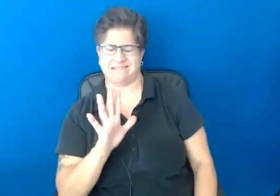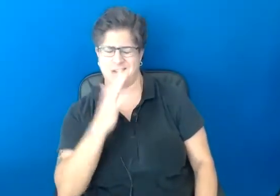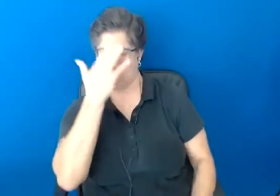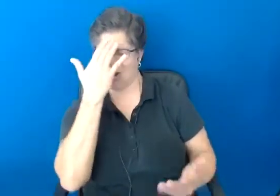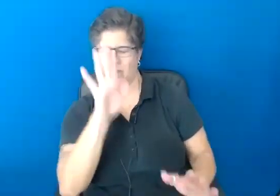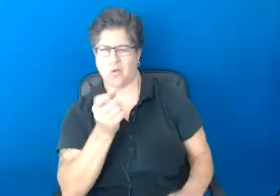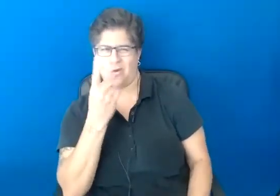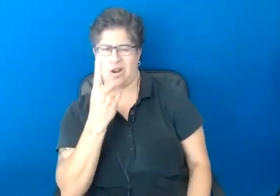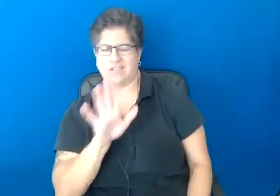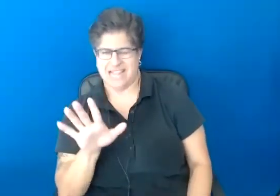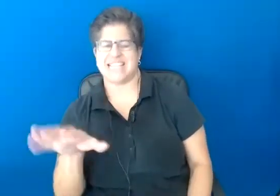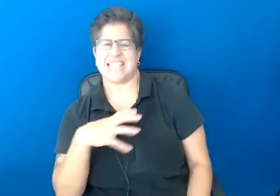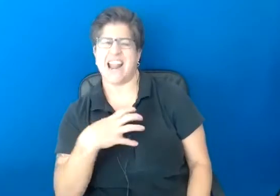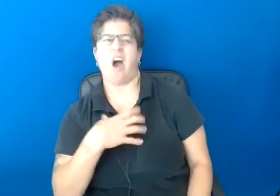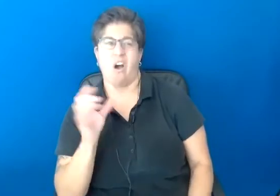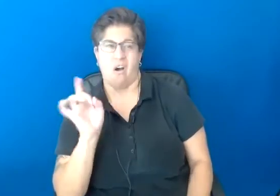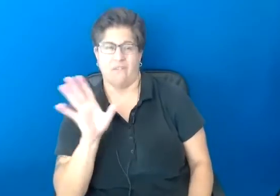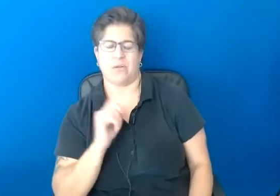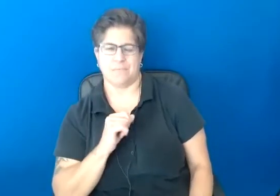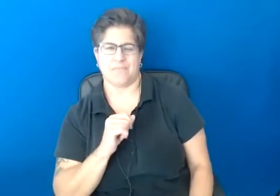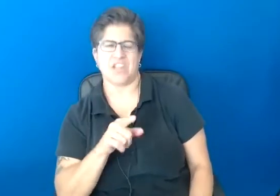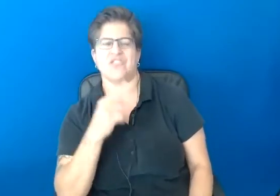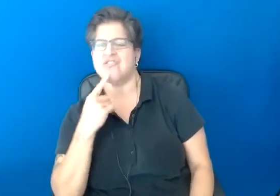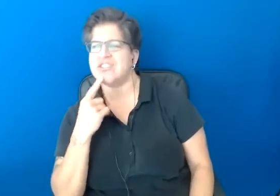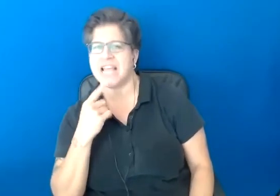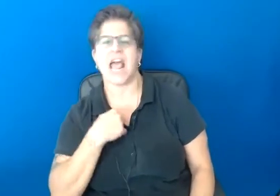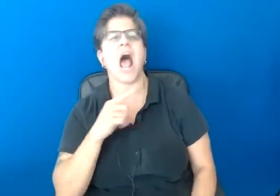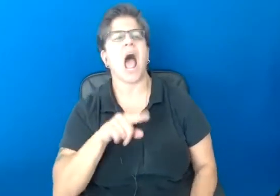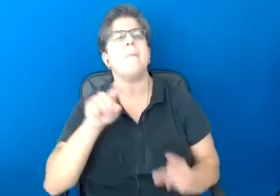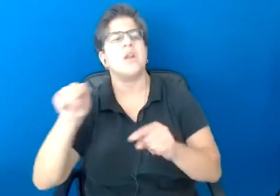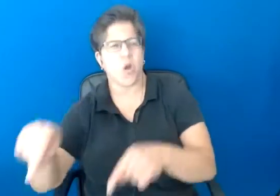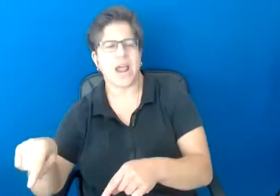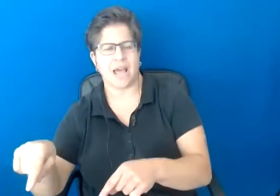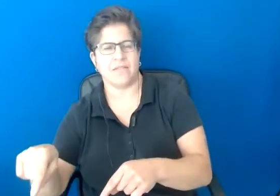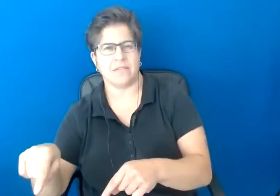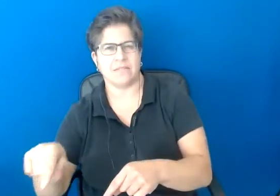recedes, and I'm going to see what's been damaged and what's still intact.